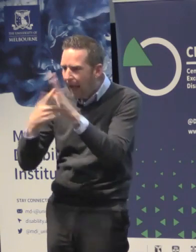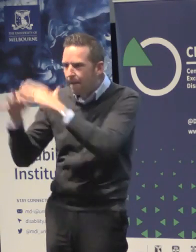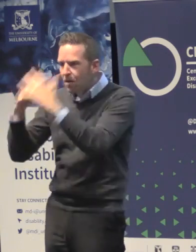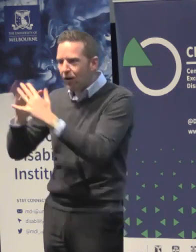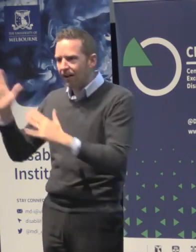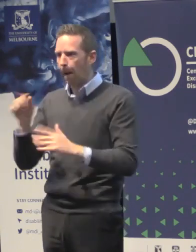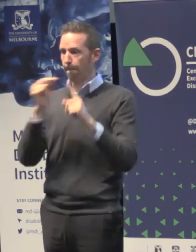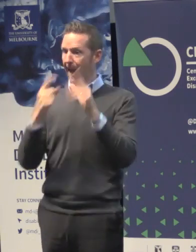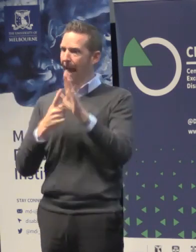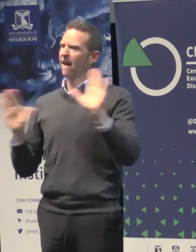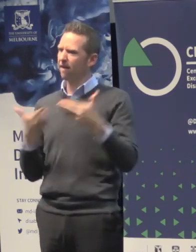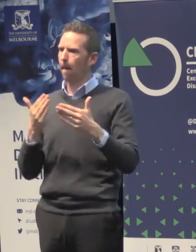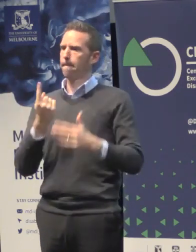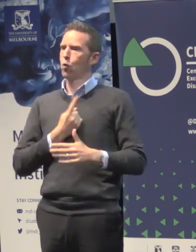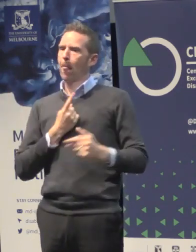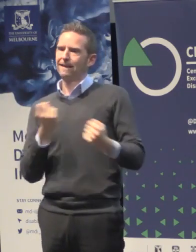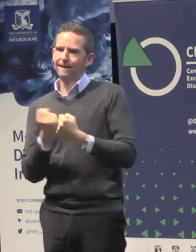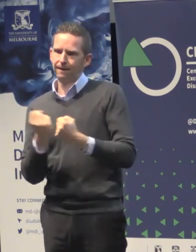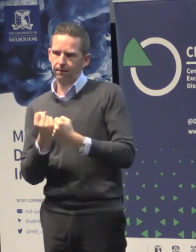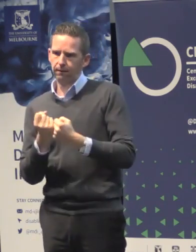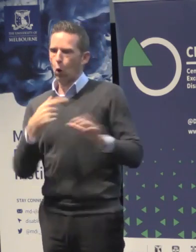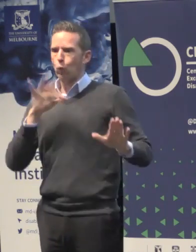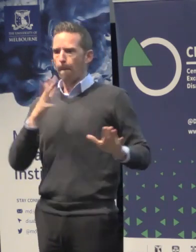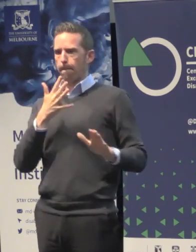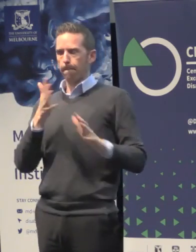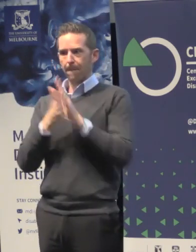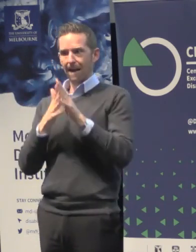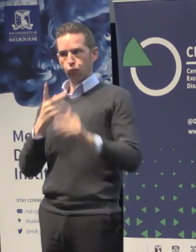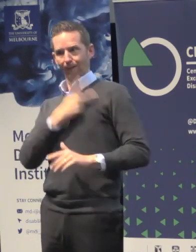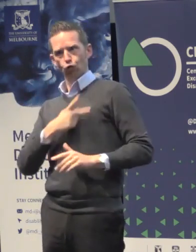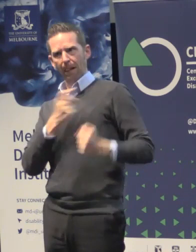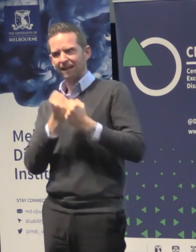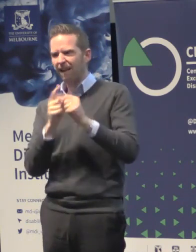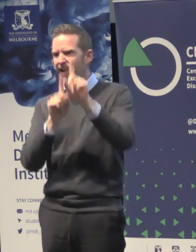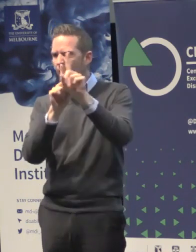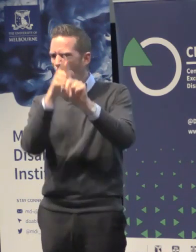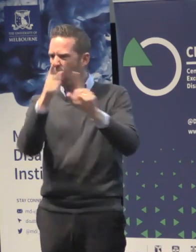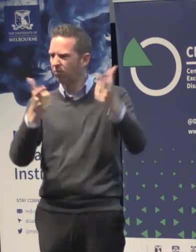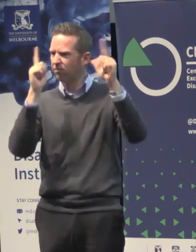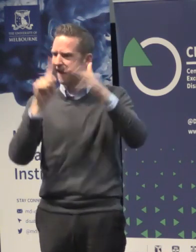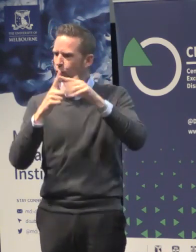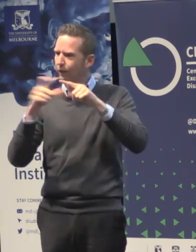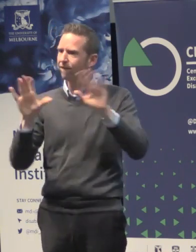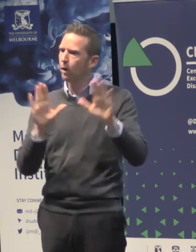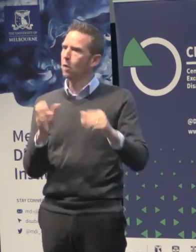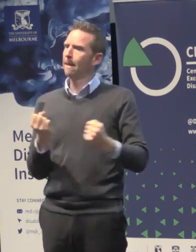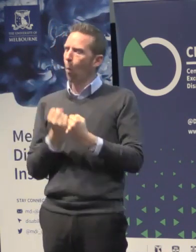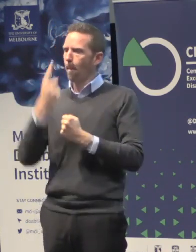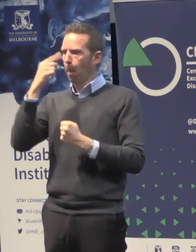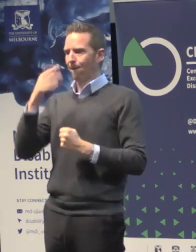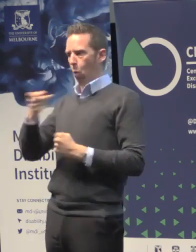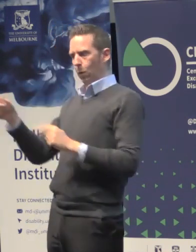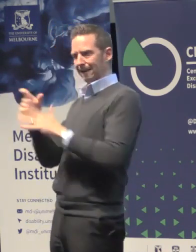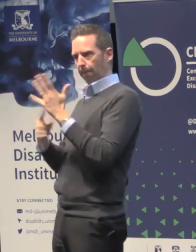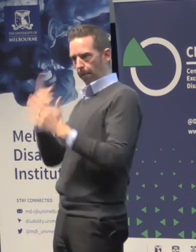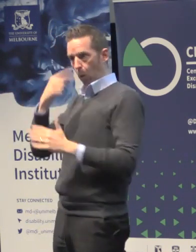now on. And I don't mean professional assistant for an executive, I mean some a support worker for disabled people. And I will